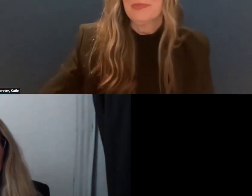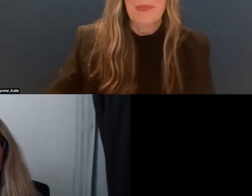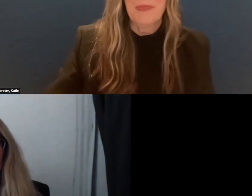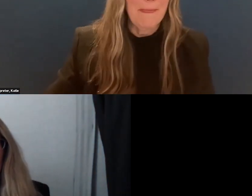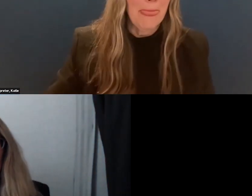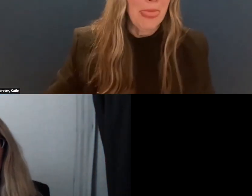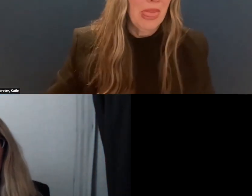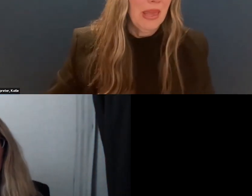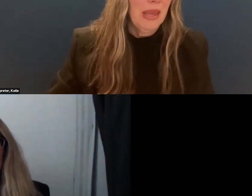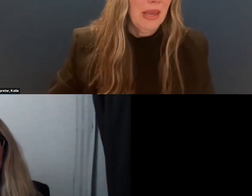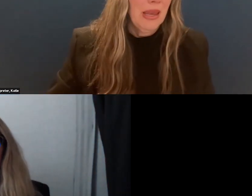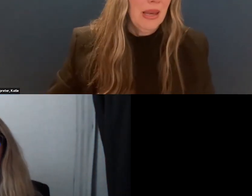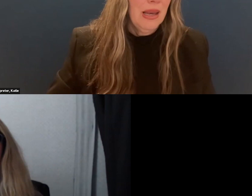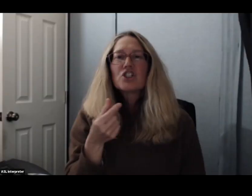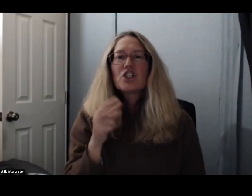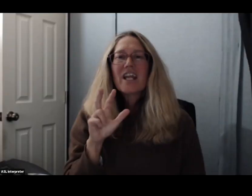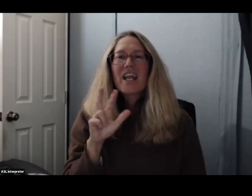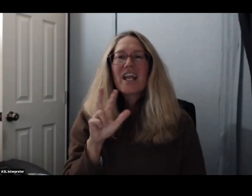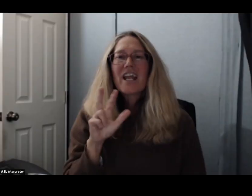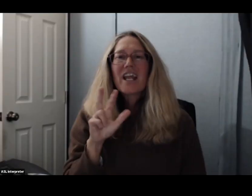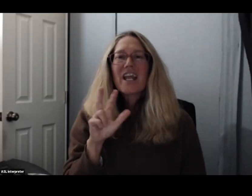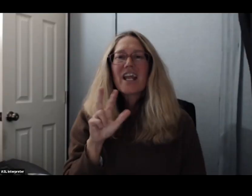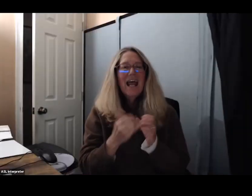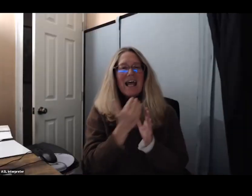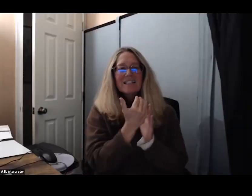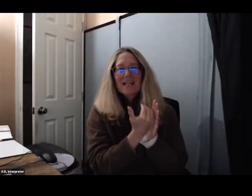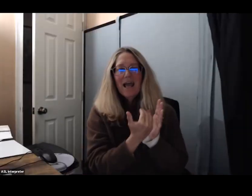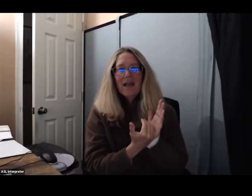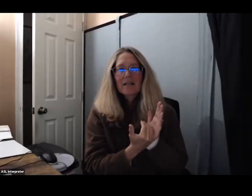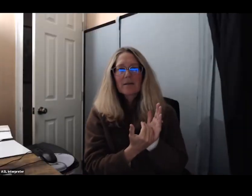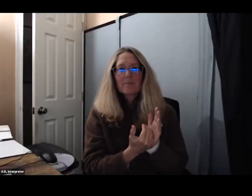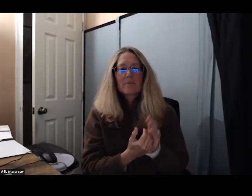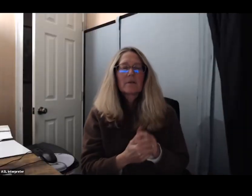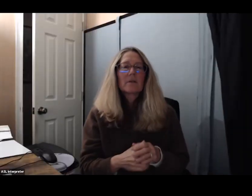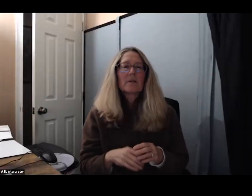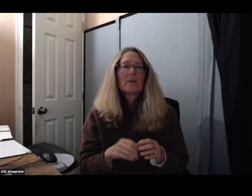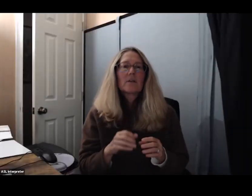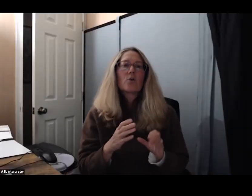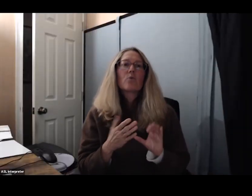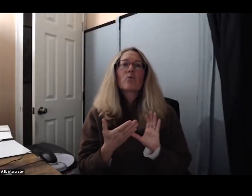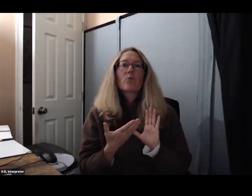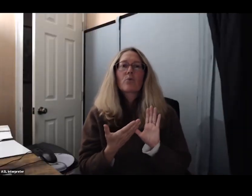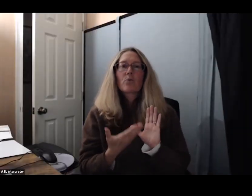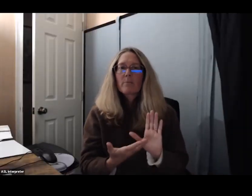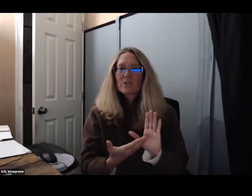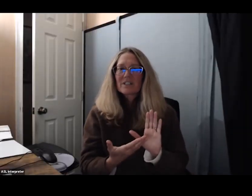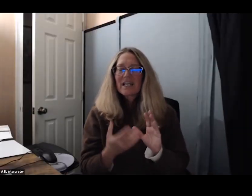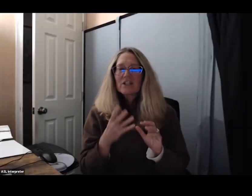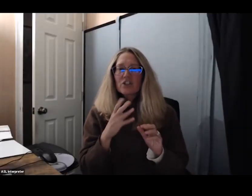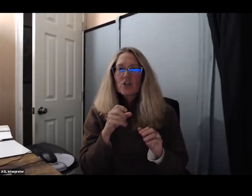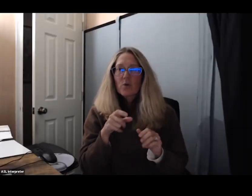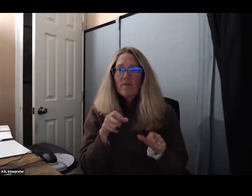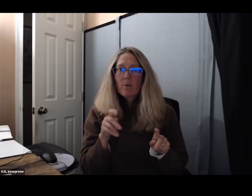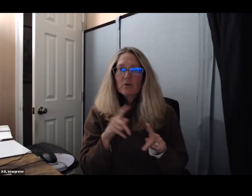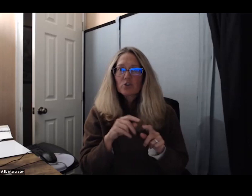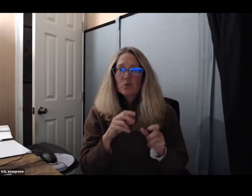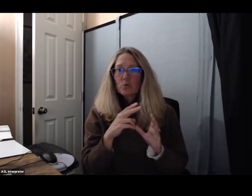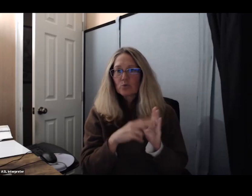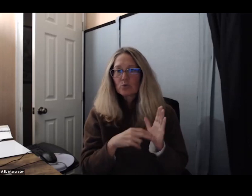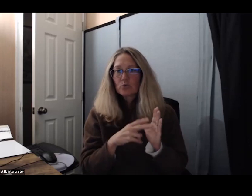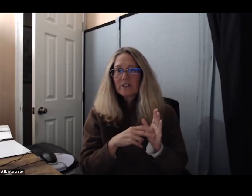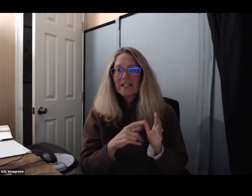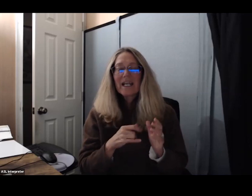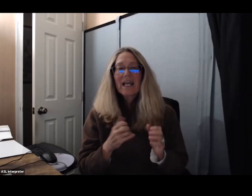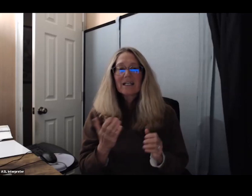report and discussion item, G3, with regard to our committees and board representation. You've had the opportunity to look at those, and they're here in front of